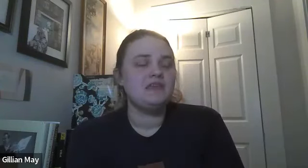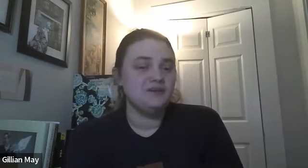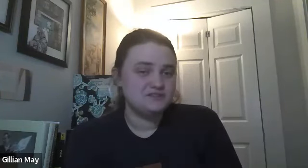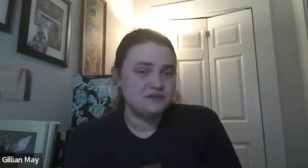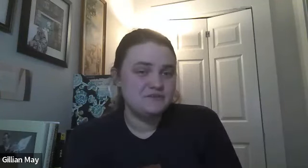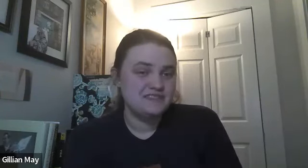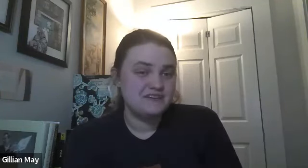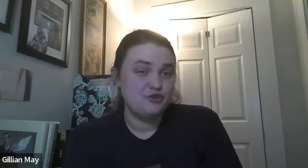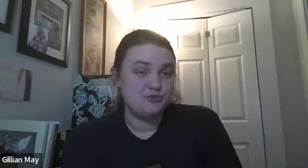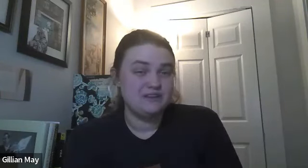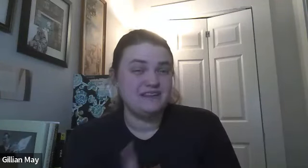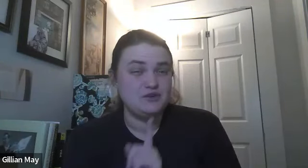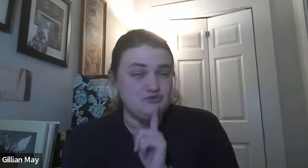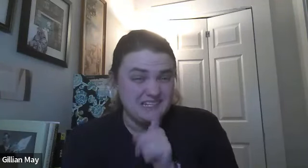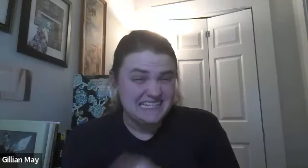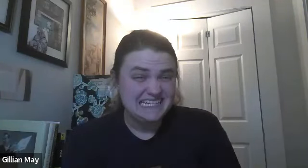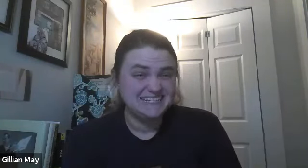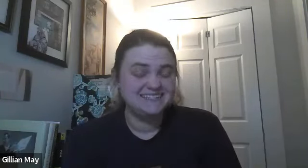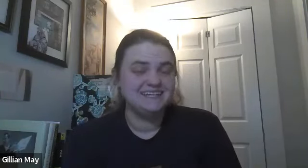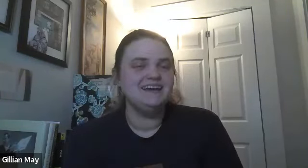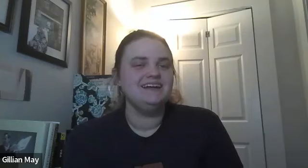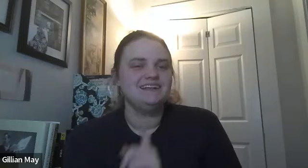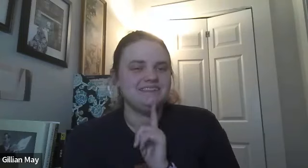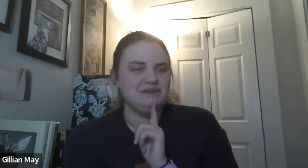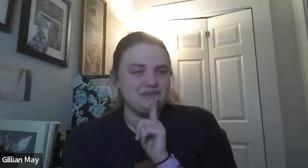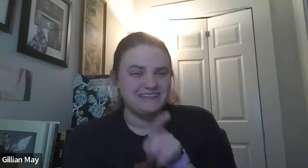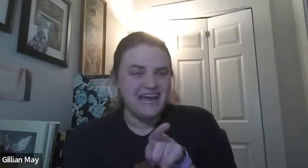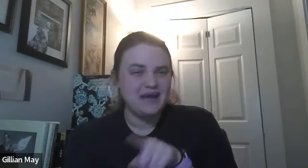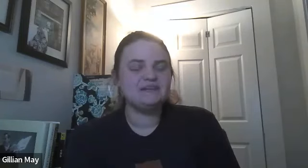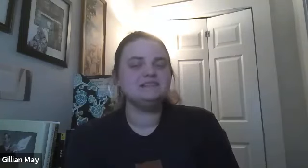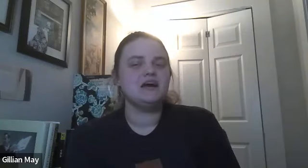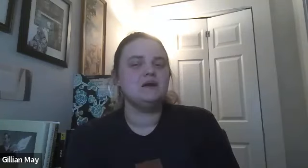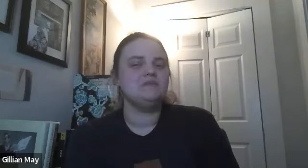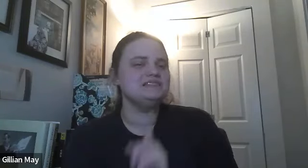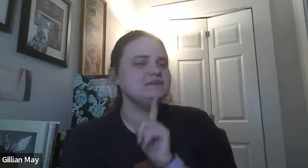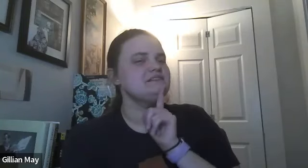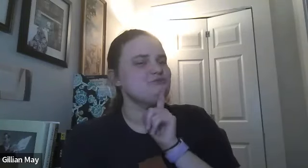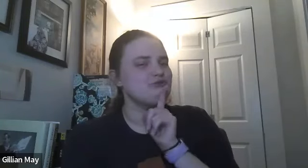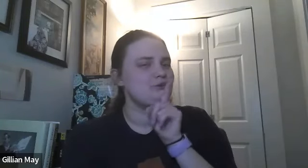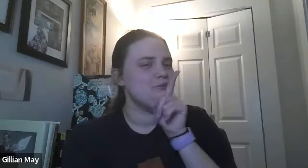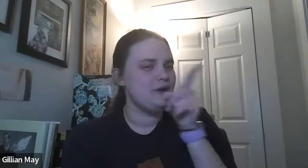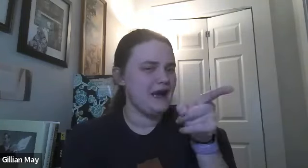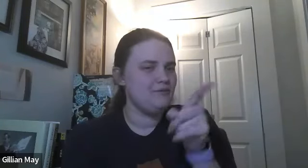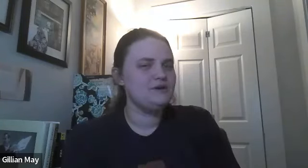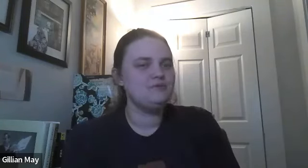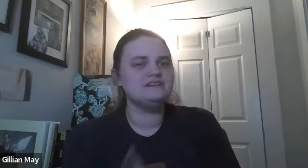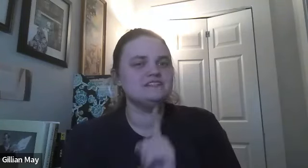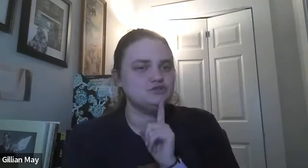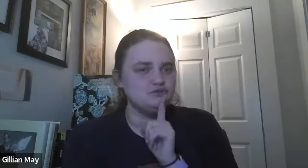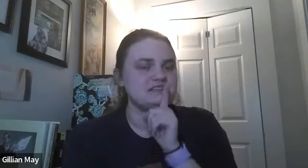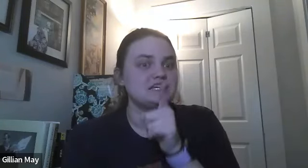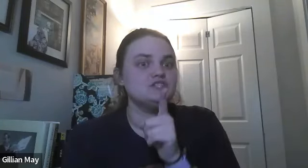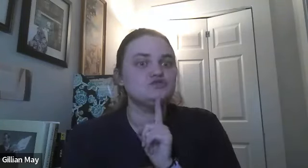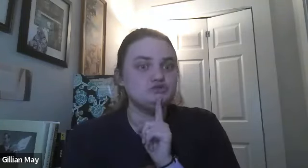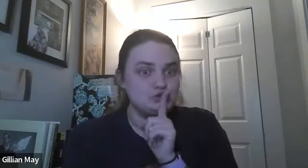That also can be the sign for really, like really, like that really happened. That typically will go more outward, whereas like true is like, it's